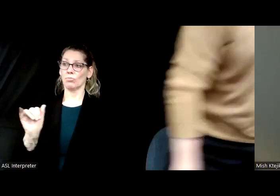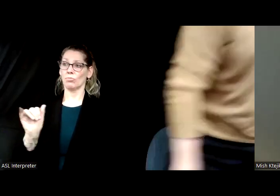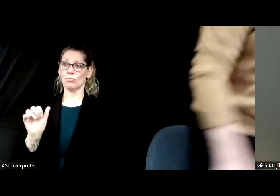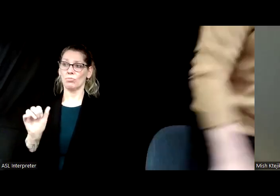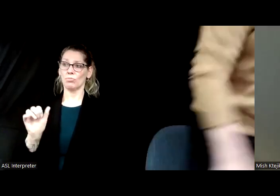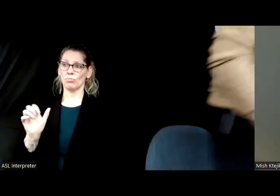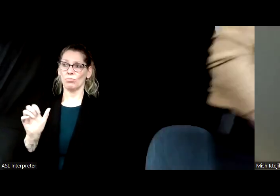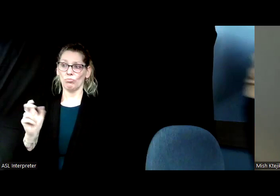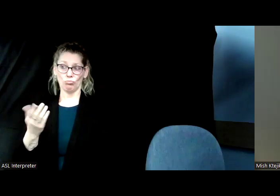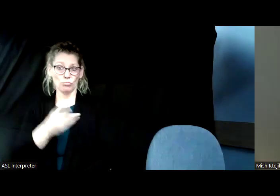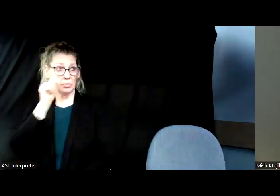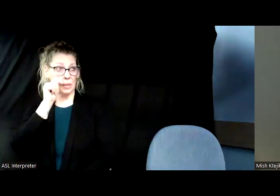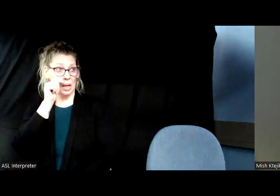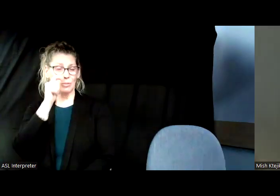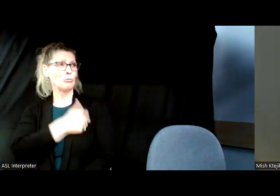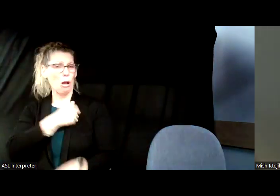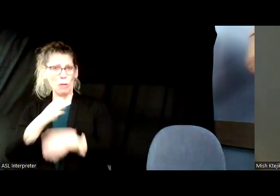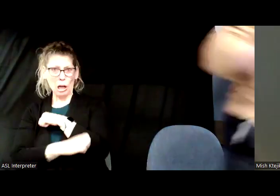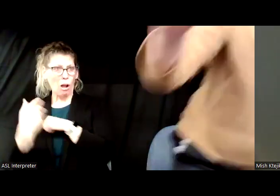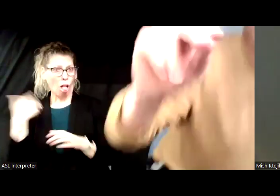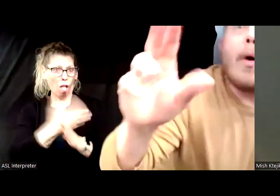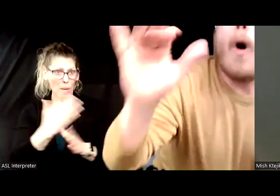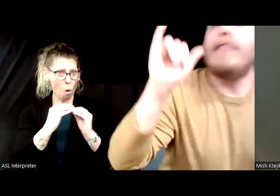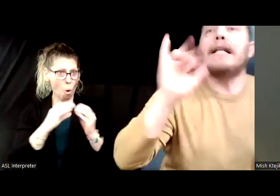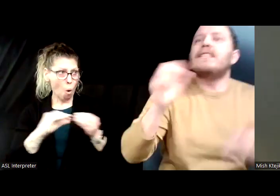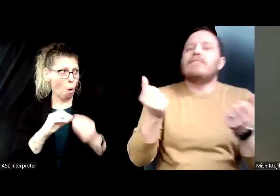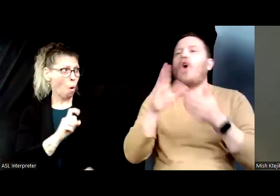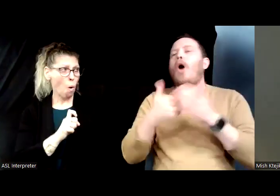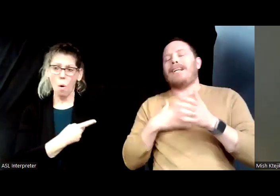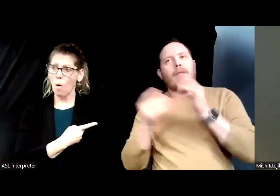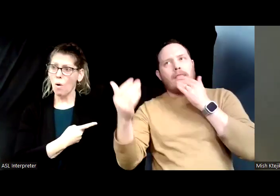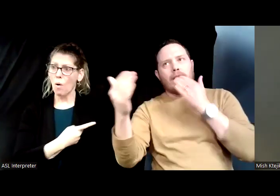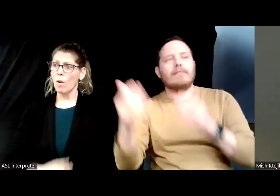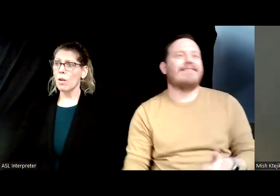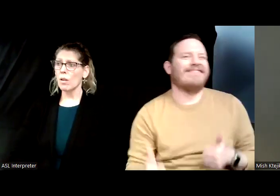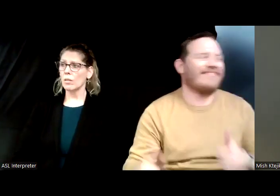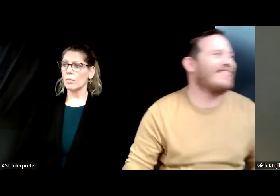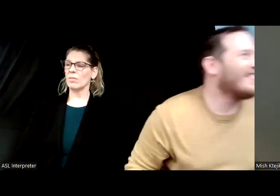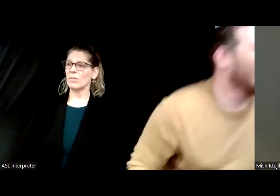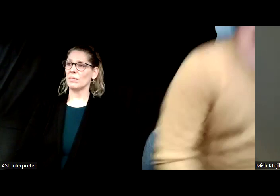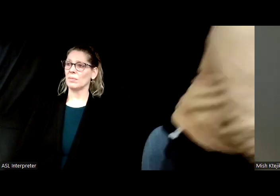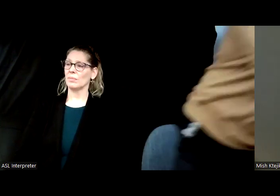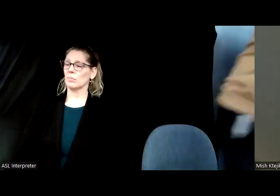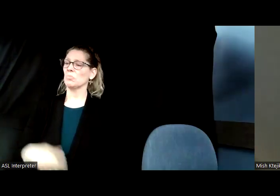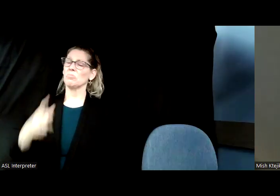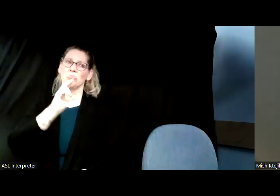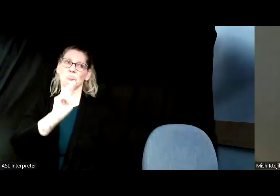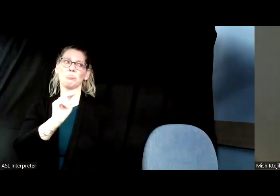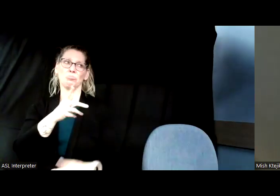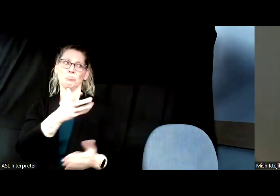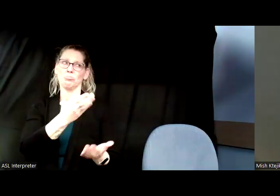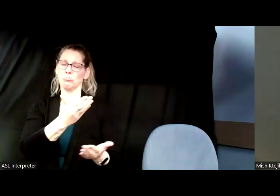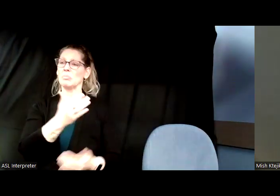Tammy, did you, I'm sorry, Eric, did I interrupt you? Do you have more you want to say? I want to make No, sure no, no. comments finished. No, and I appreciate that. Thank you. Tammy?